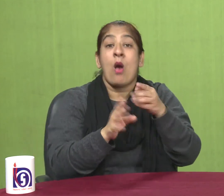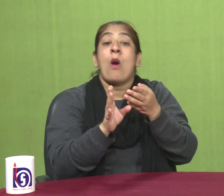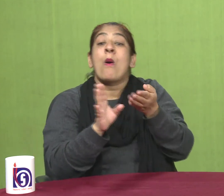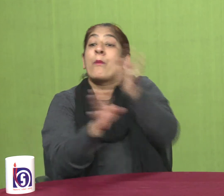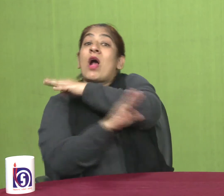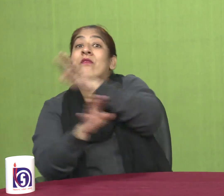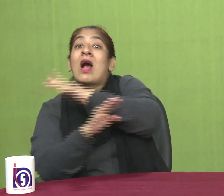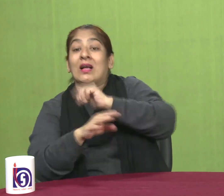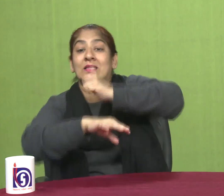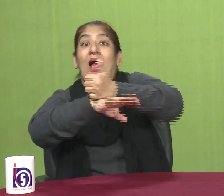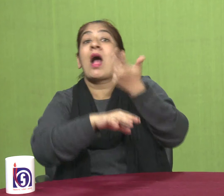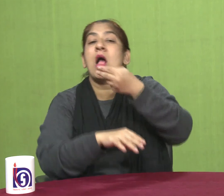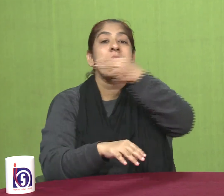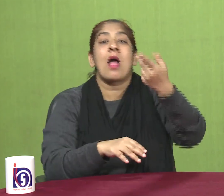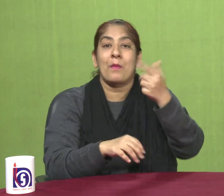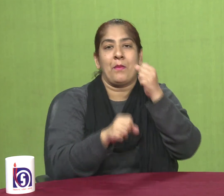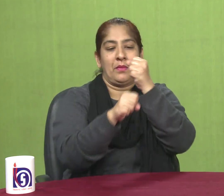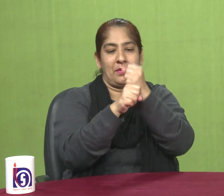GATT, that is GATT.